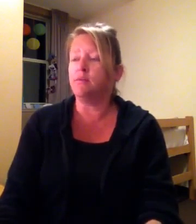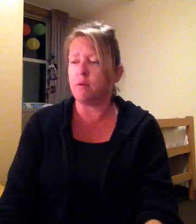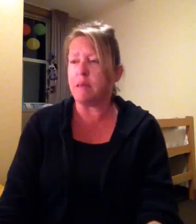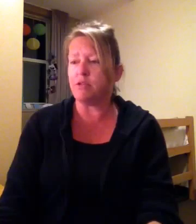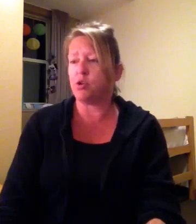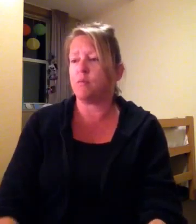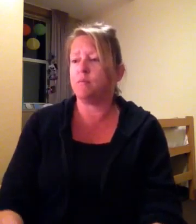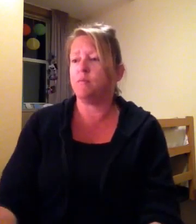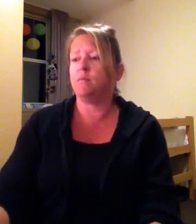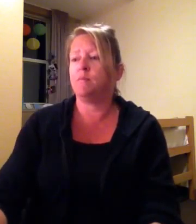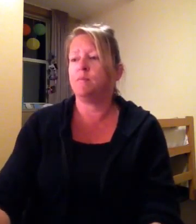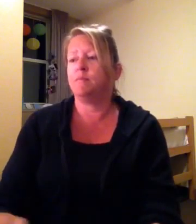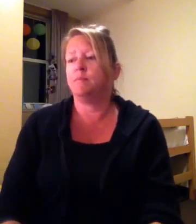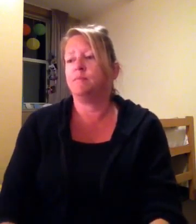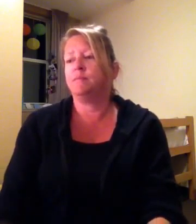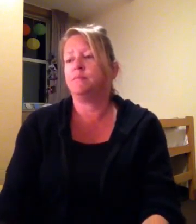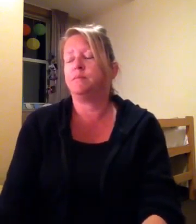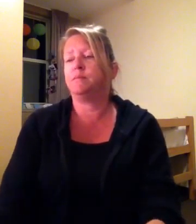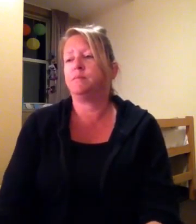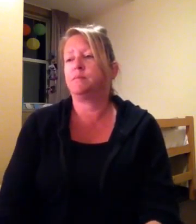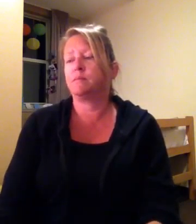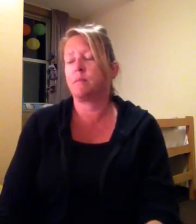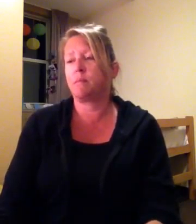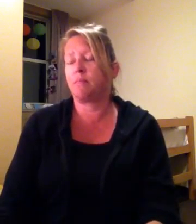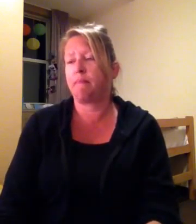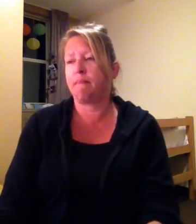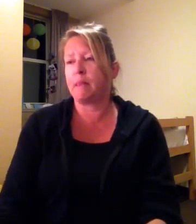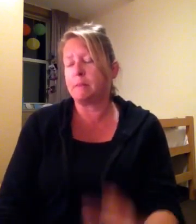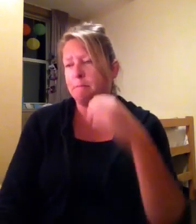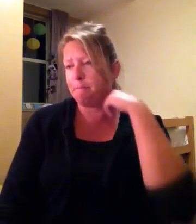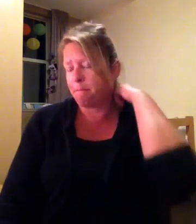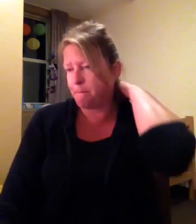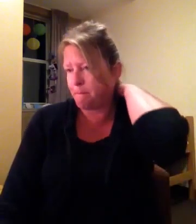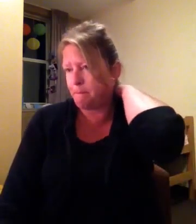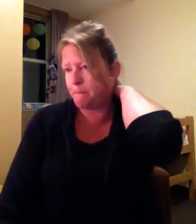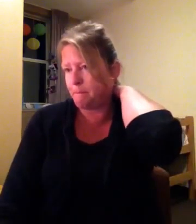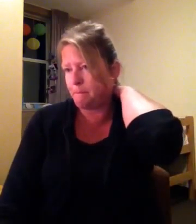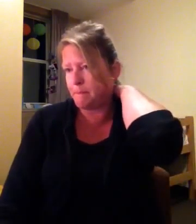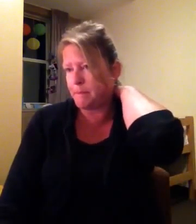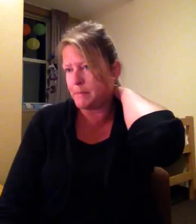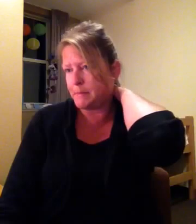different major?